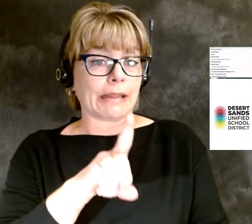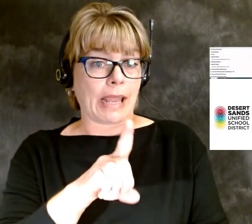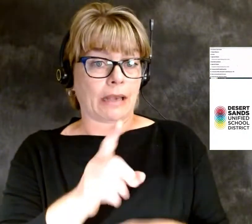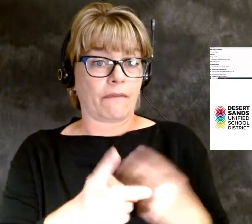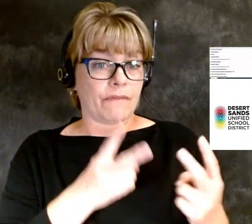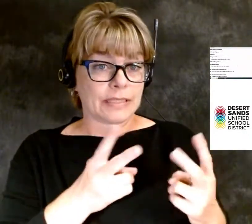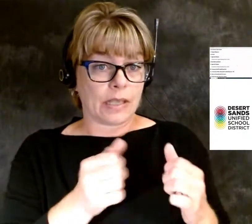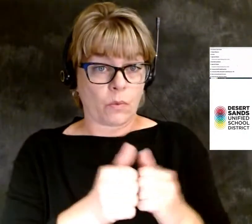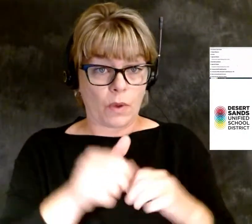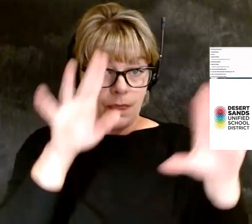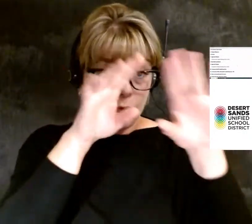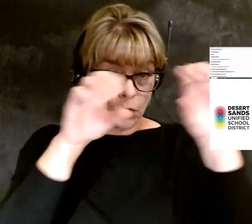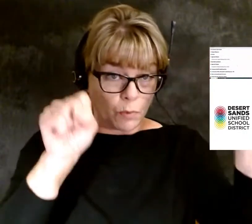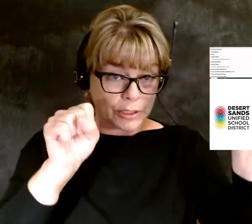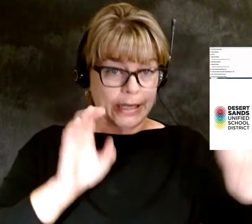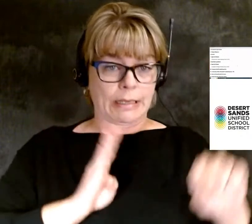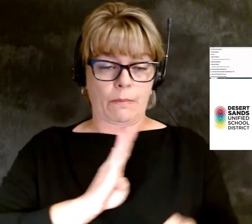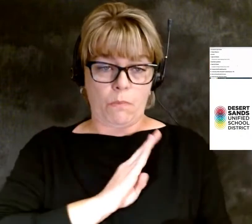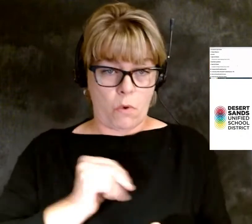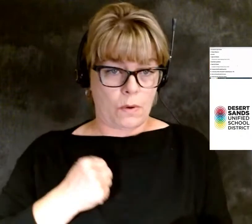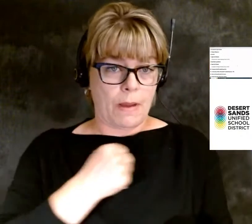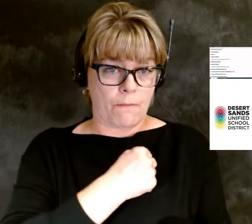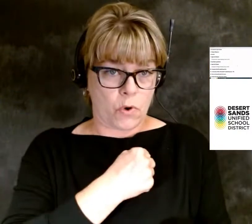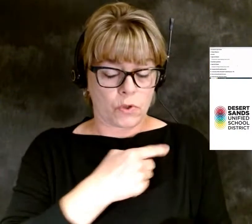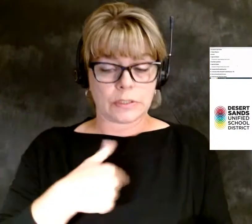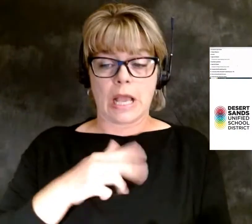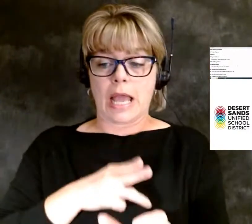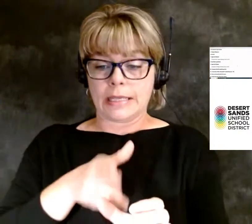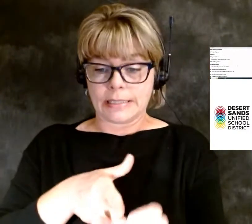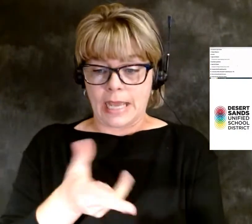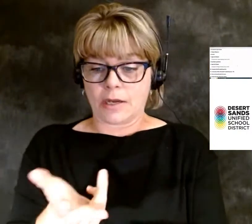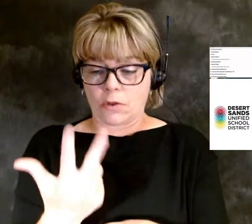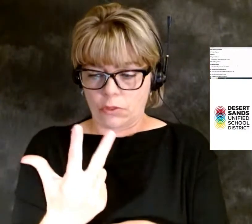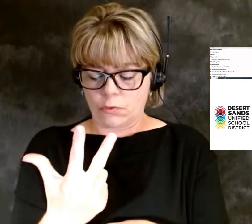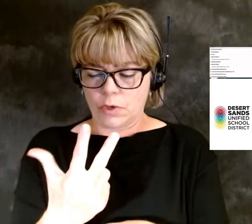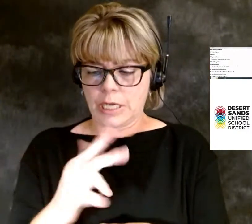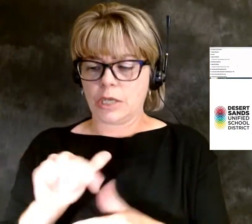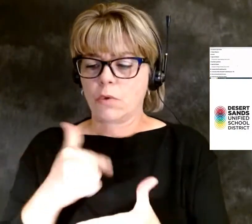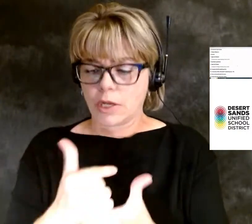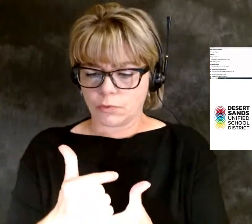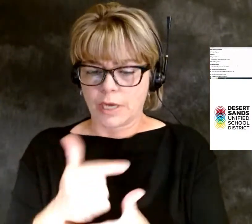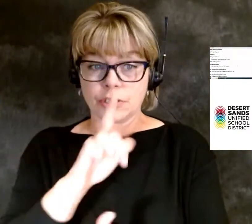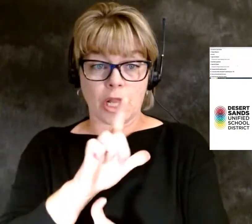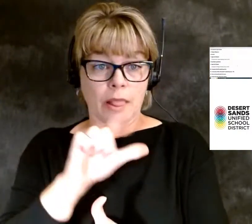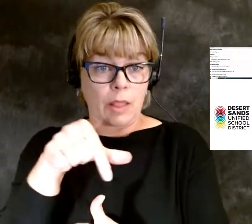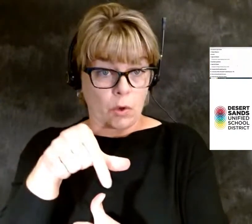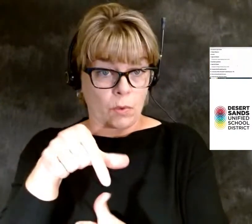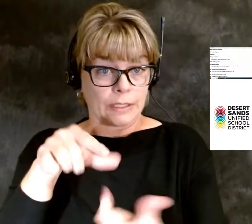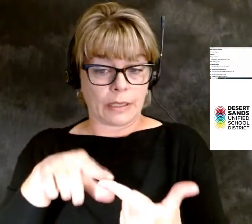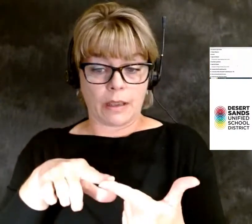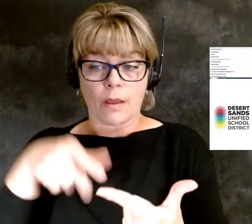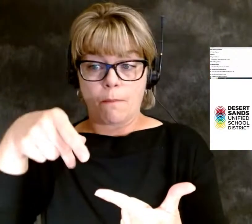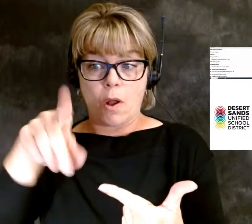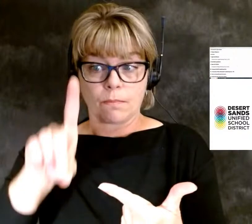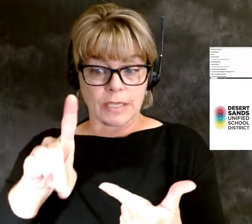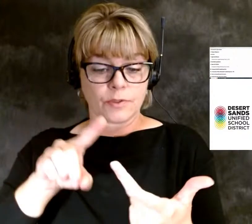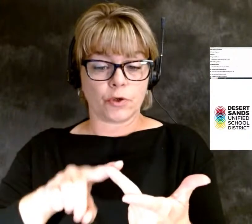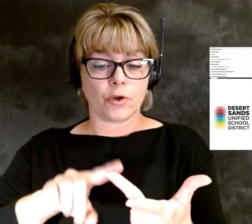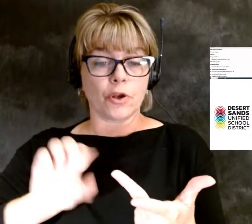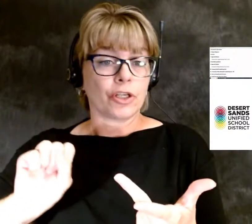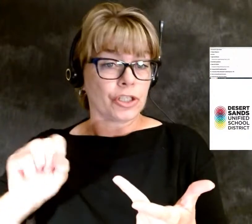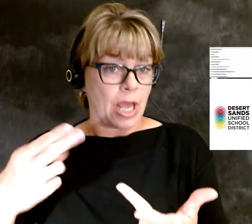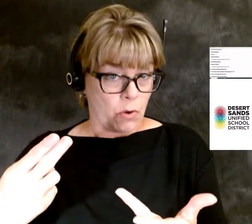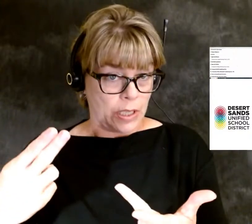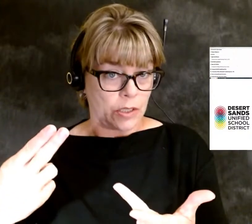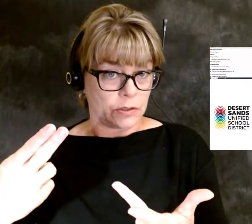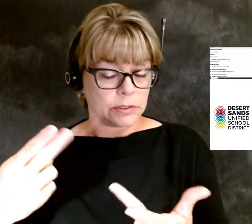board members. I attended three of the graduations, La Quinta, Palm Desert, and Shadow. I invited